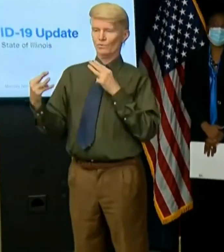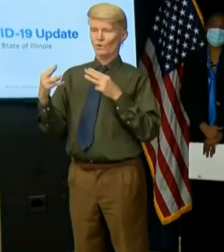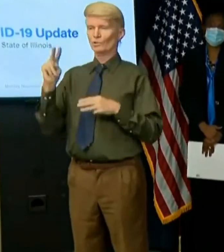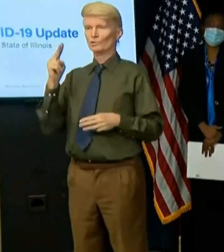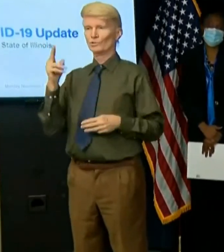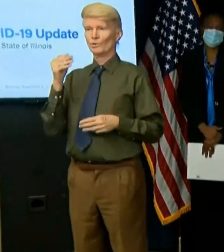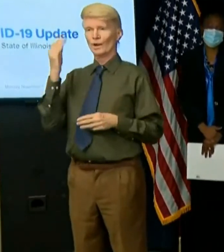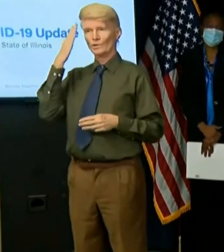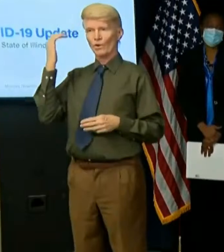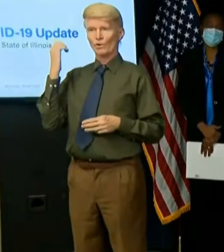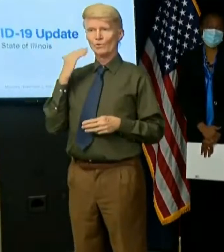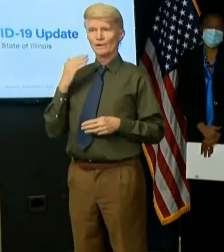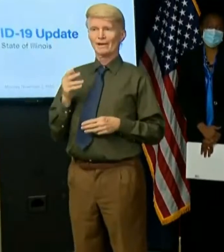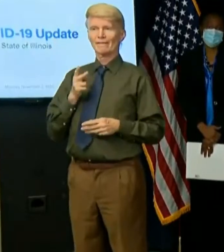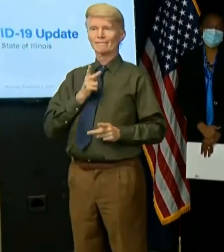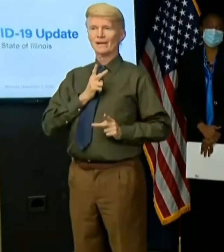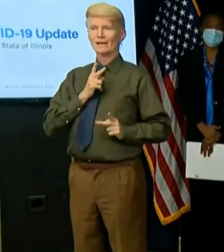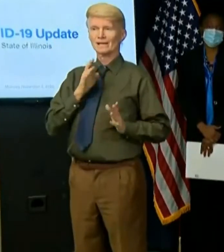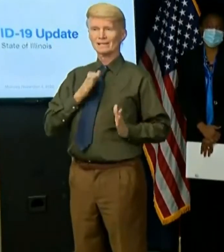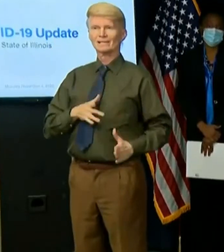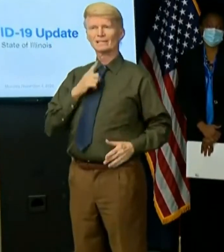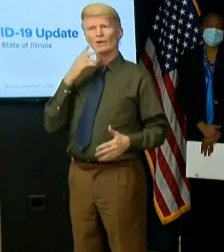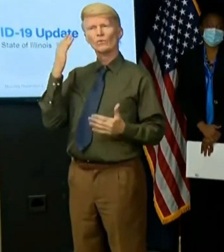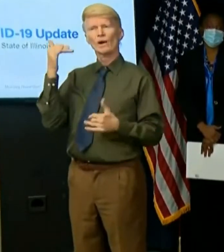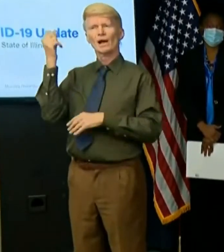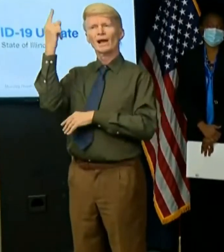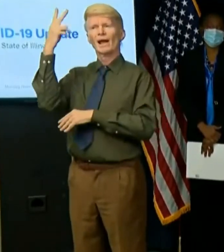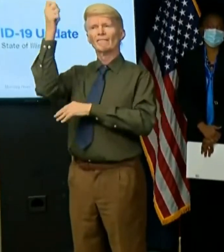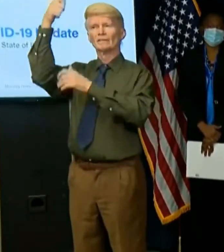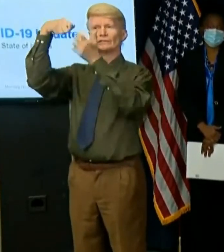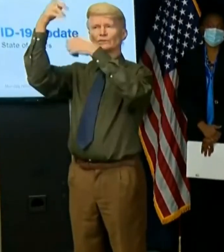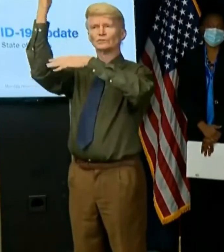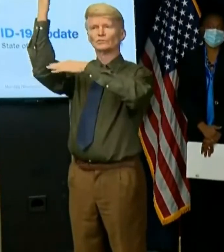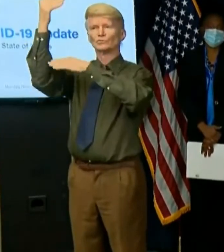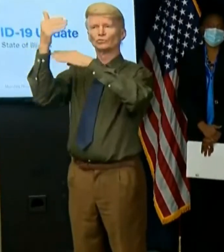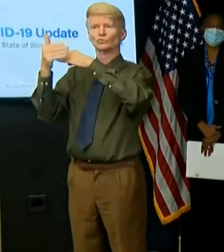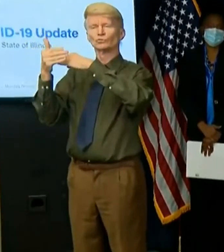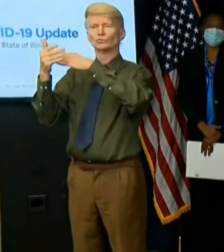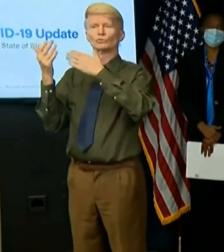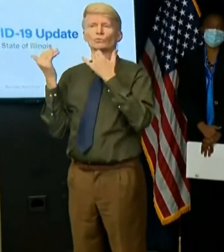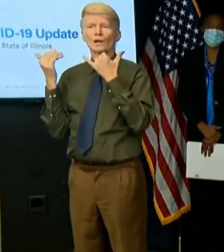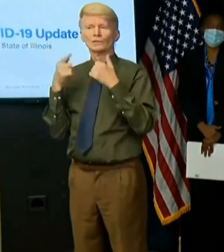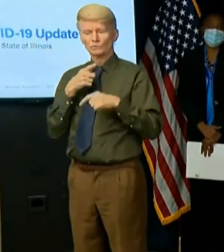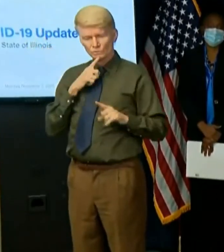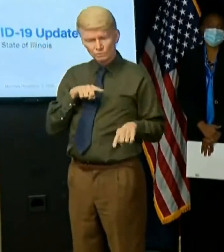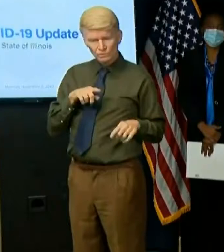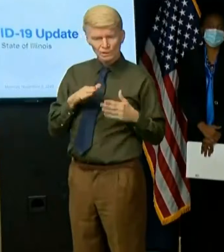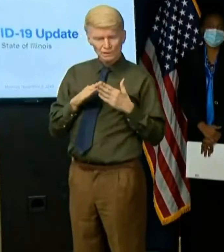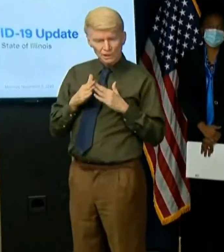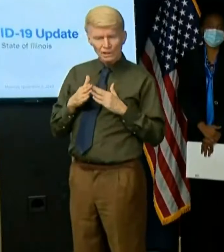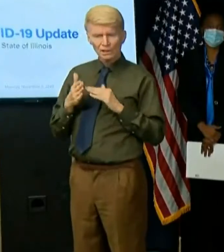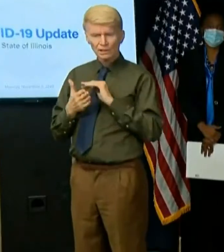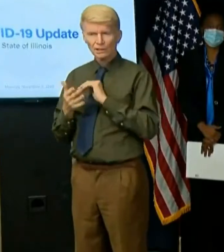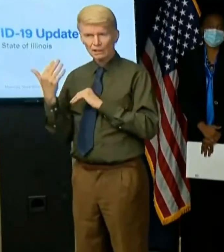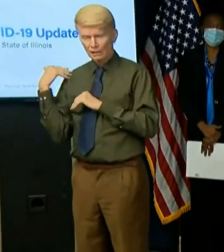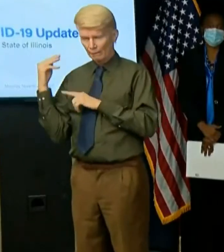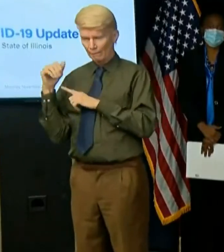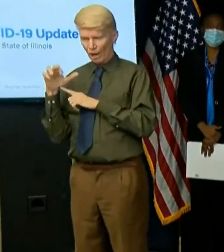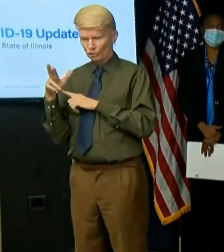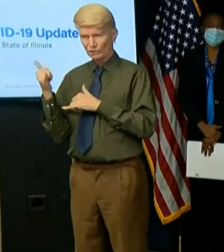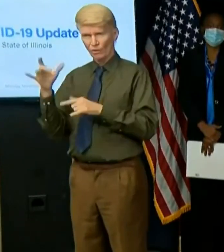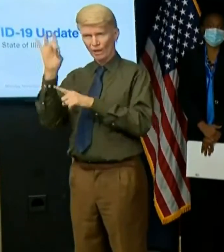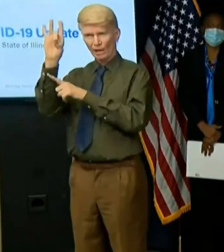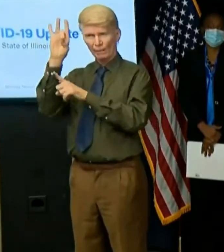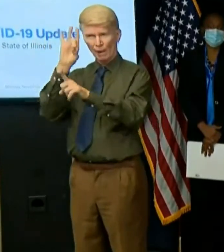vet. He wants to know why the flag is still at half staff. I know you put it down and ordered all the municipalities to put it to half staff in March. It's been 8